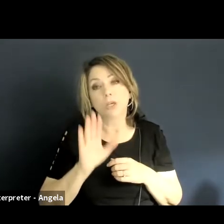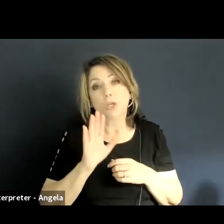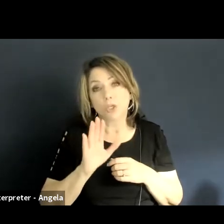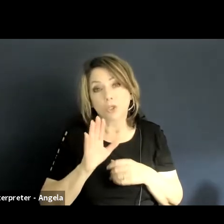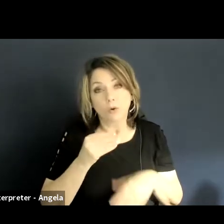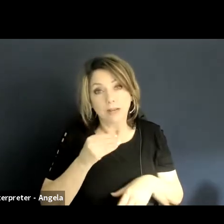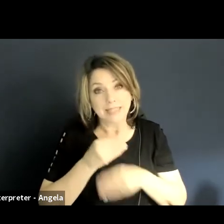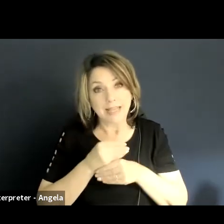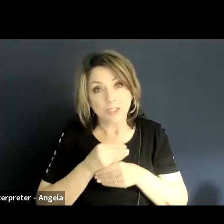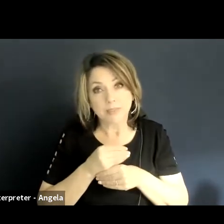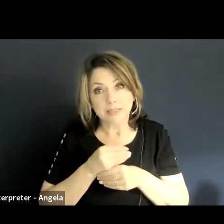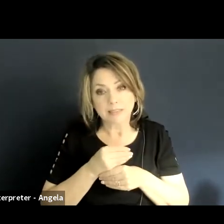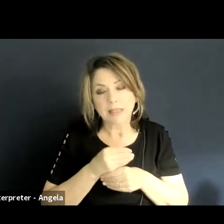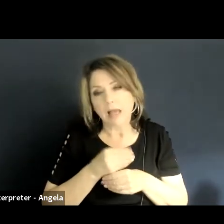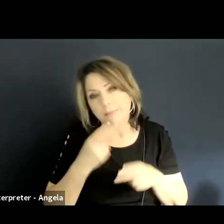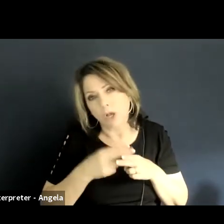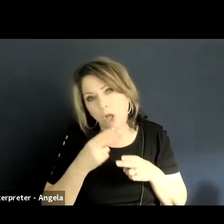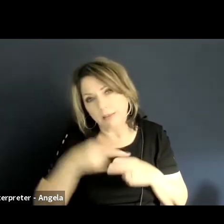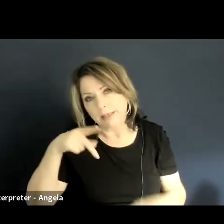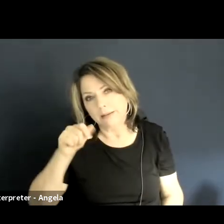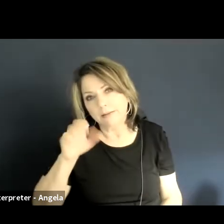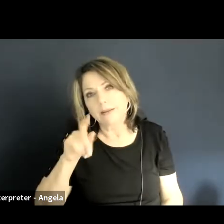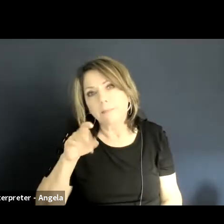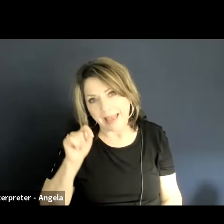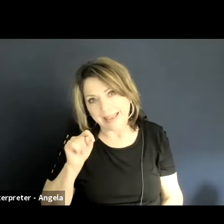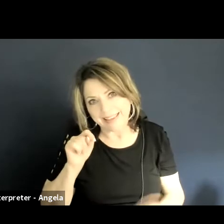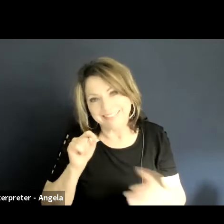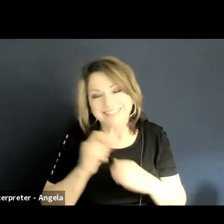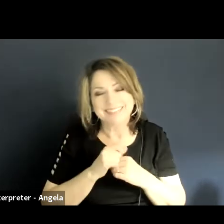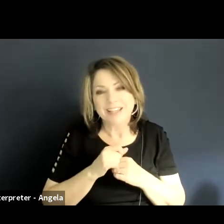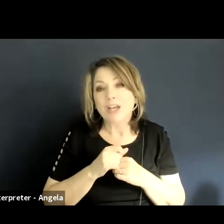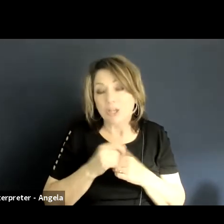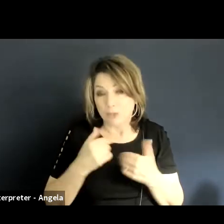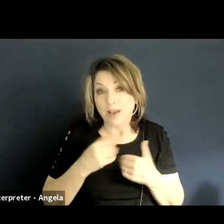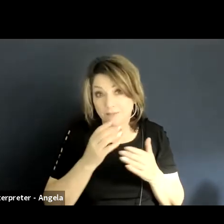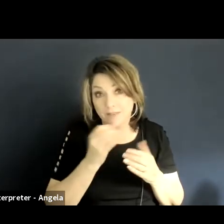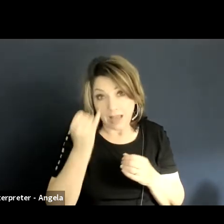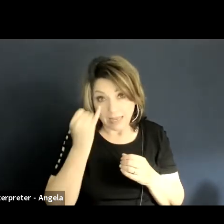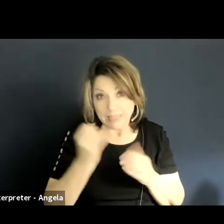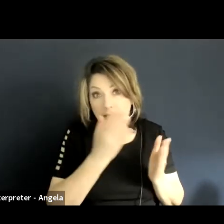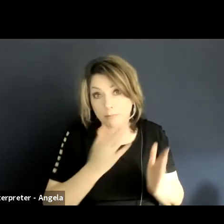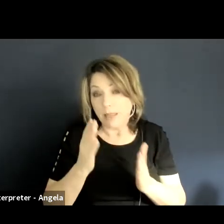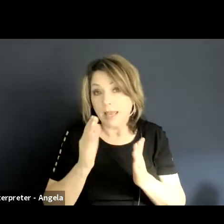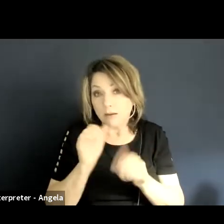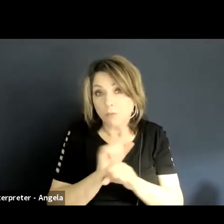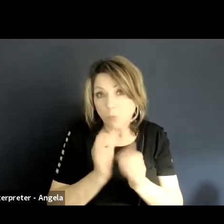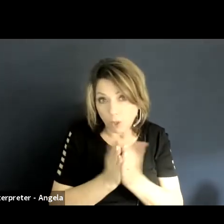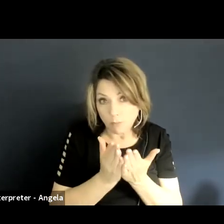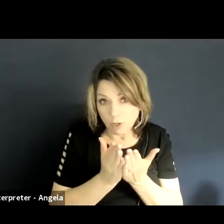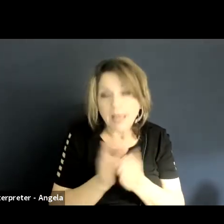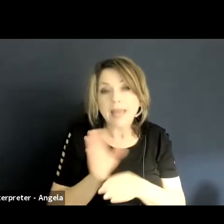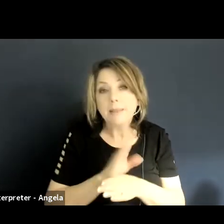attachments, I'm calling it packet, you have an idea plan workbook and you have a business plan